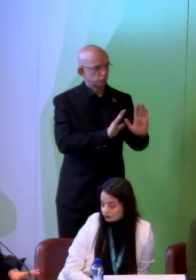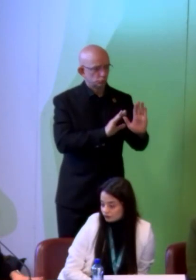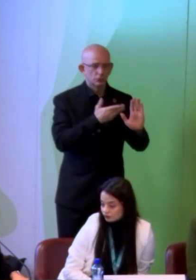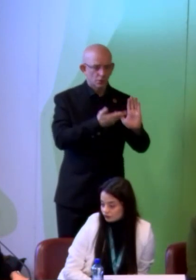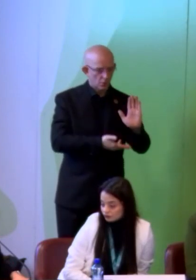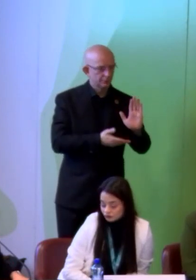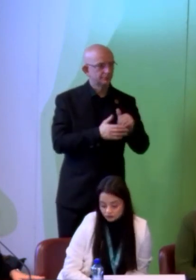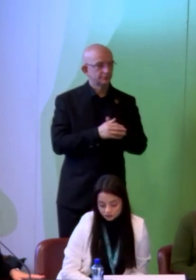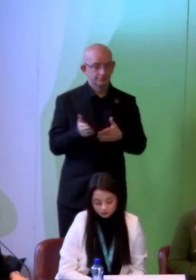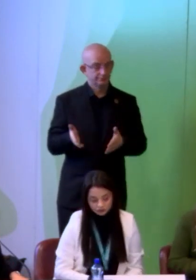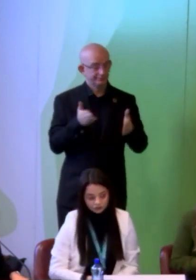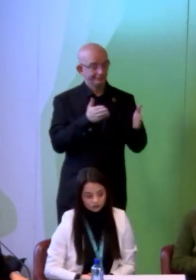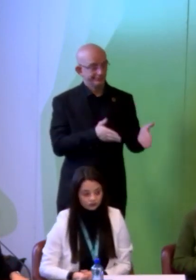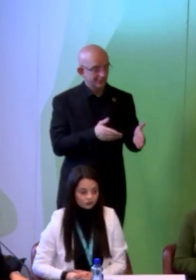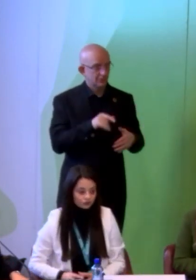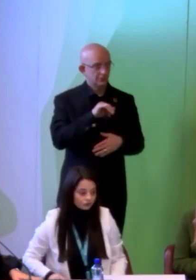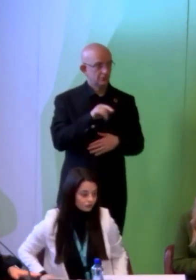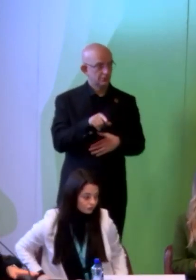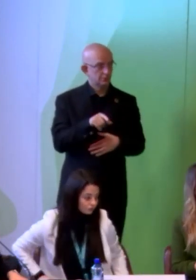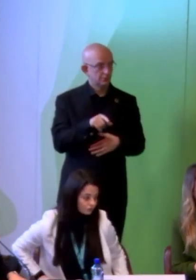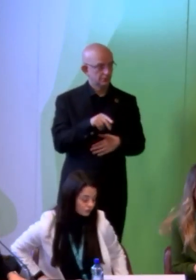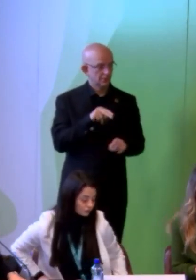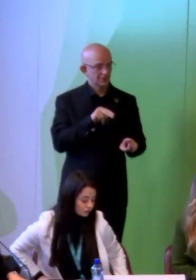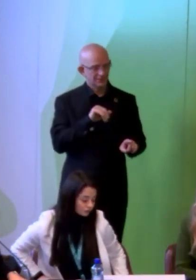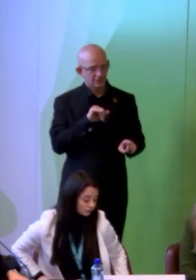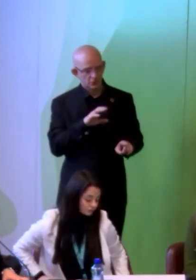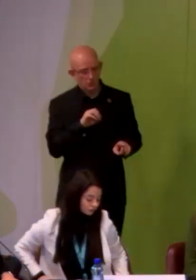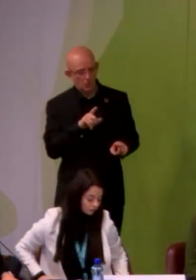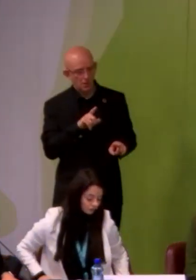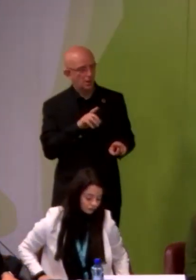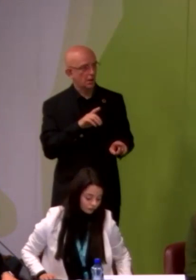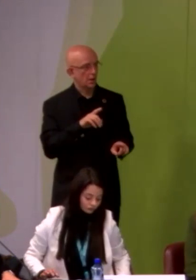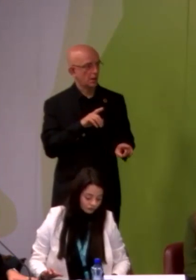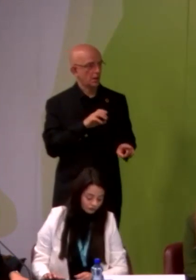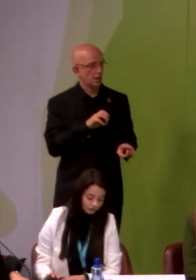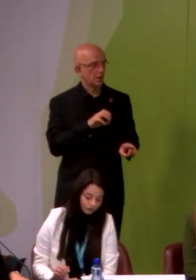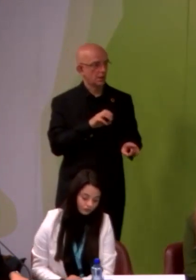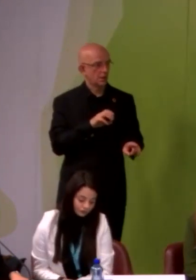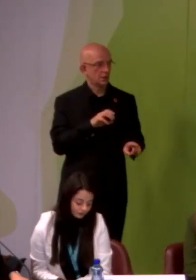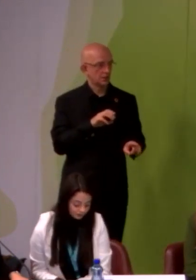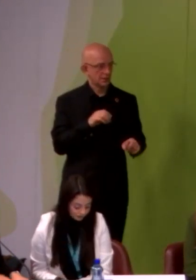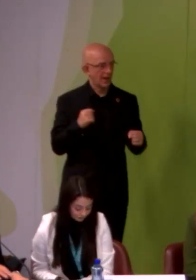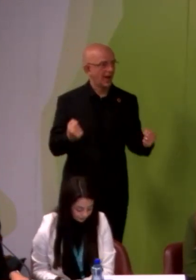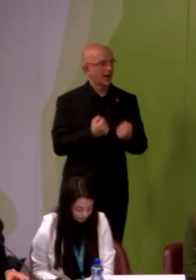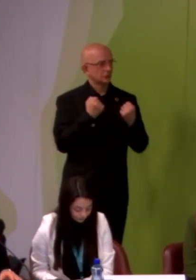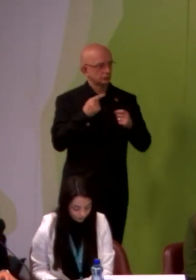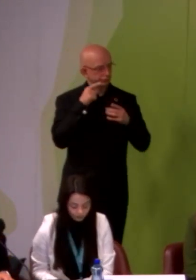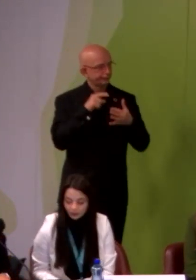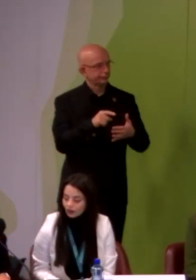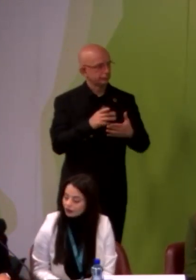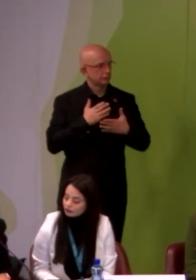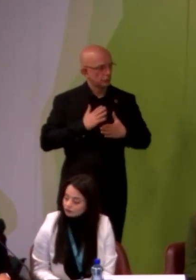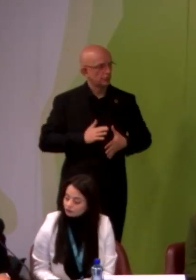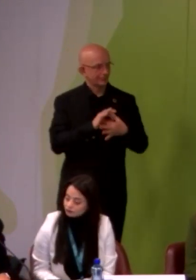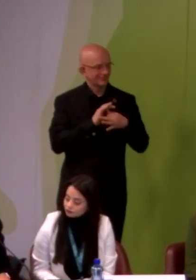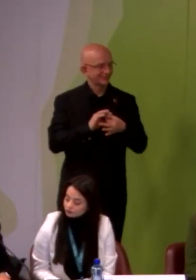be Nicola Banks and Josephine El-Haddad from Action for Humanity and World Vision, respectively. And we're going to hear